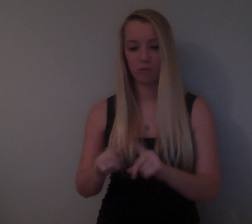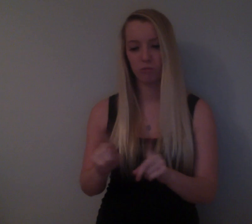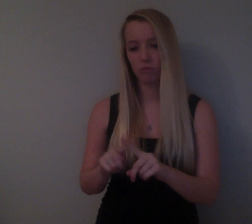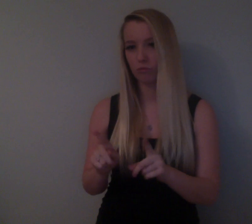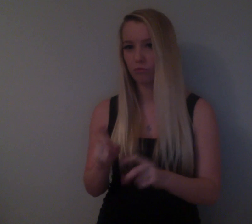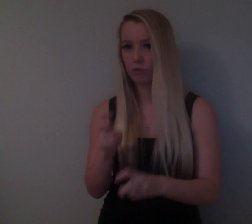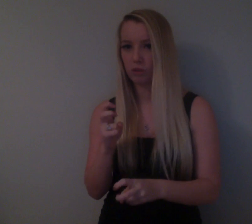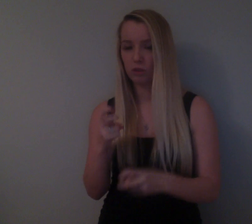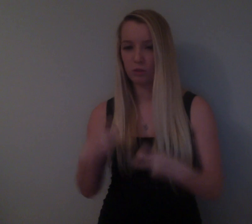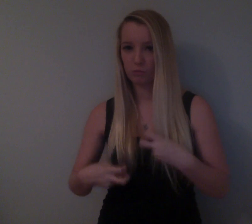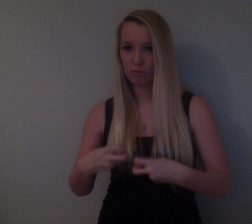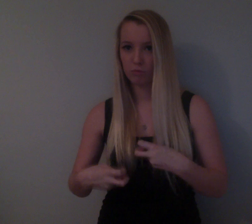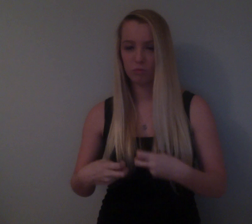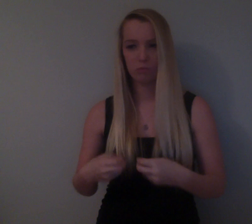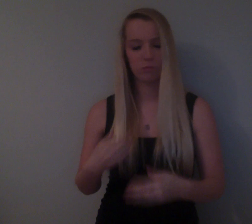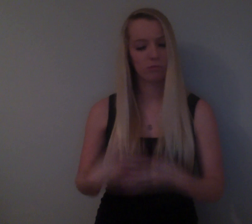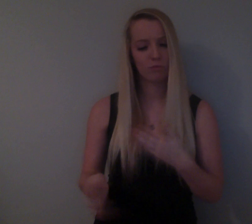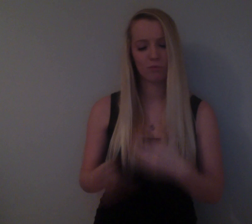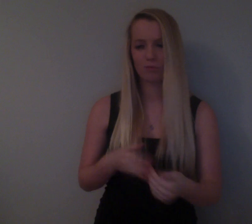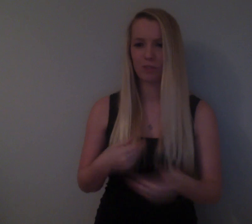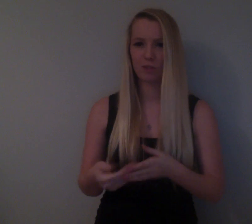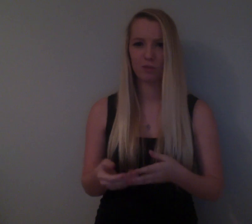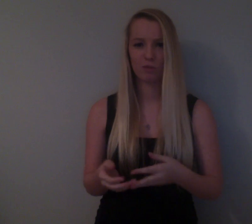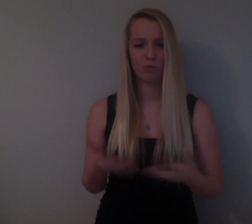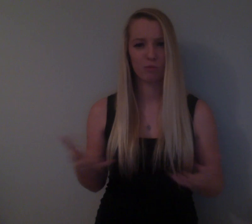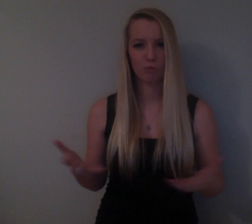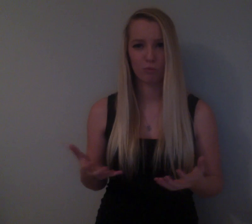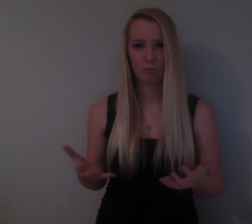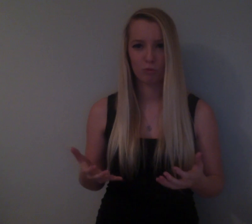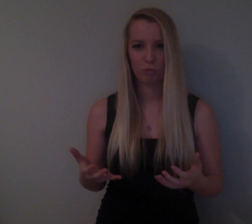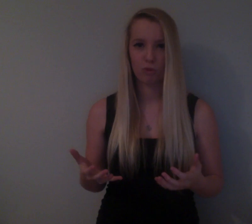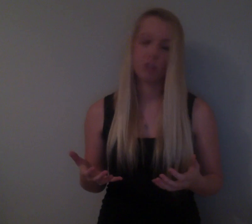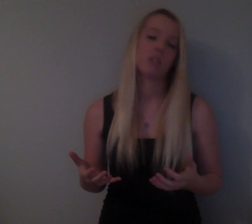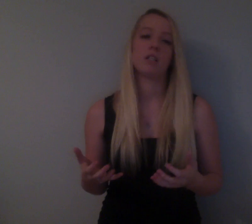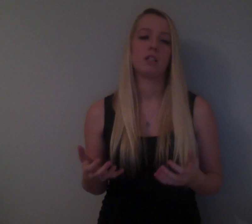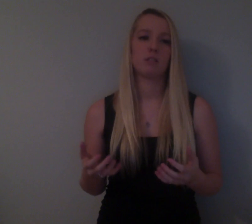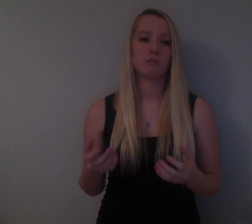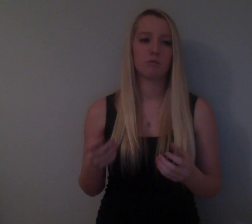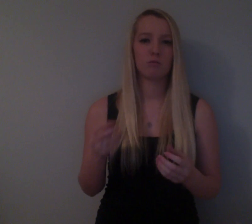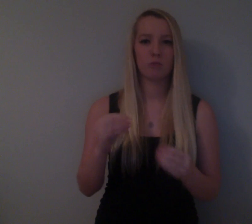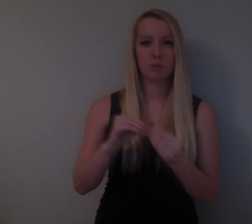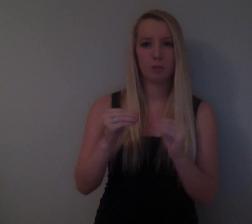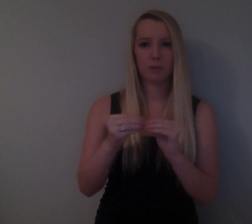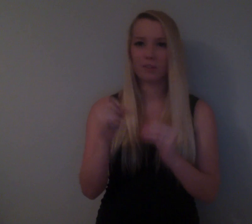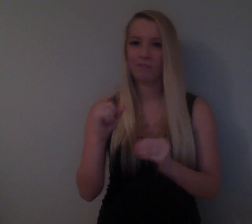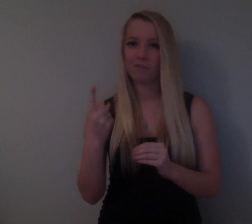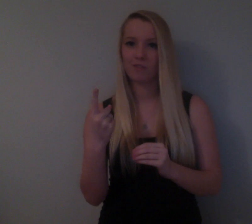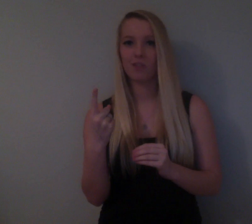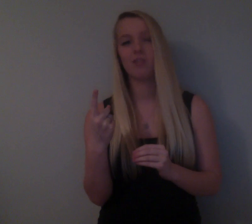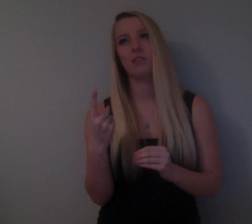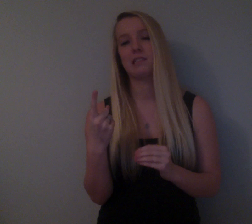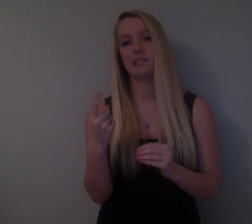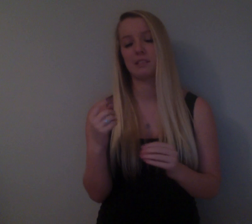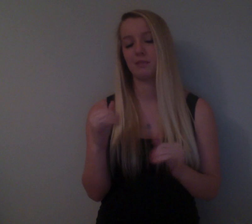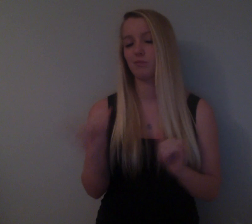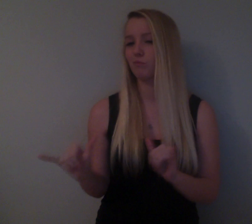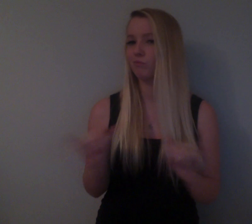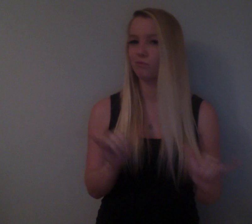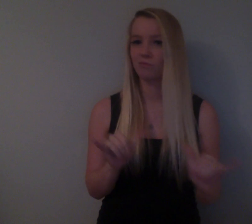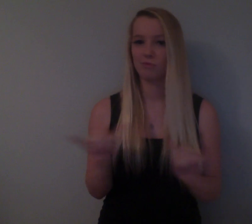it doesn't matter what order, 5 plus 6 is the same thing as 6 plus 5. And that makes sense. If I have 5 avocados and you give me